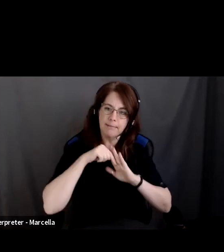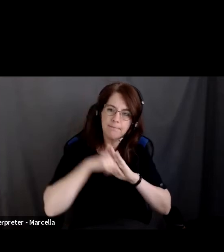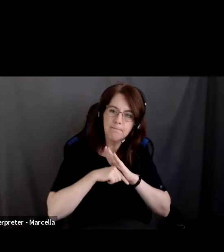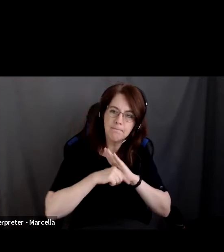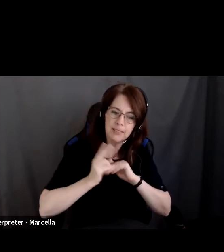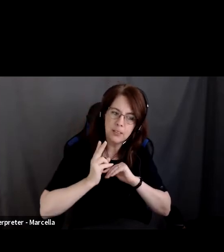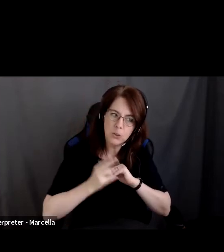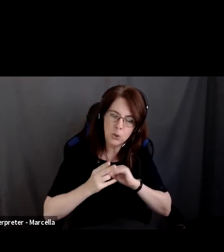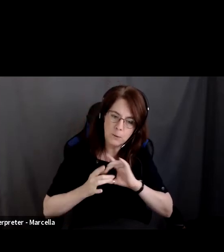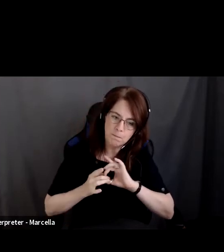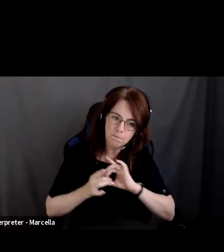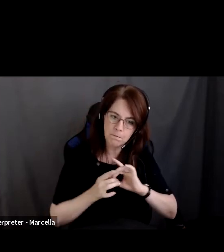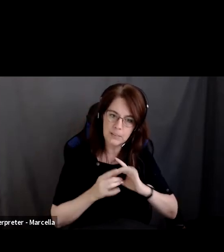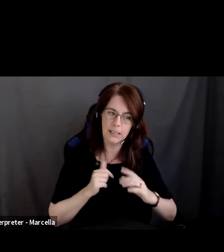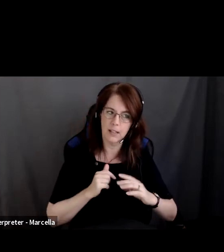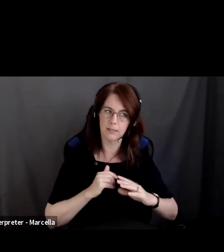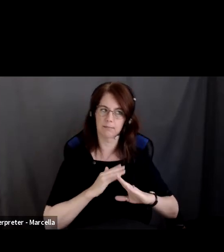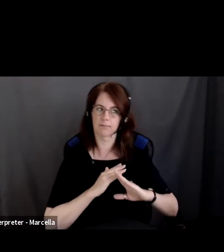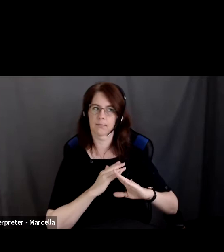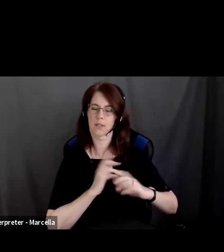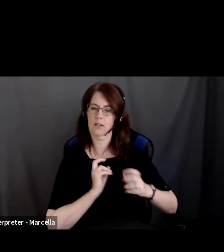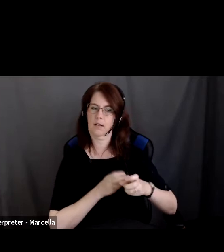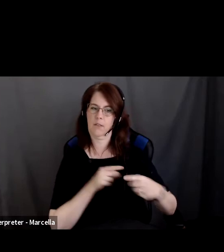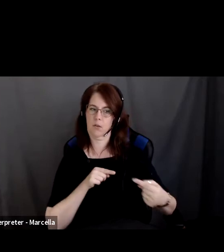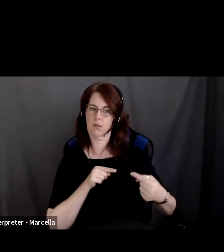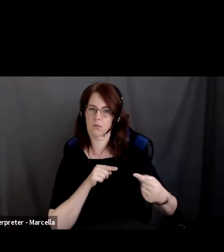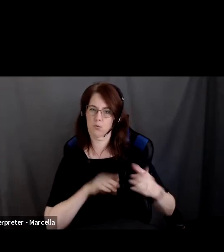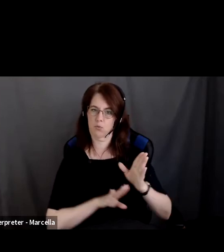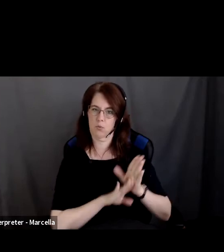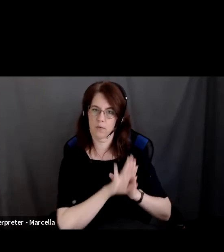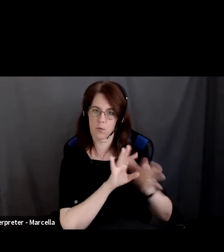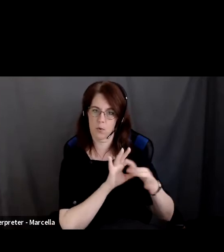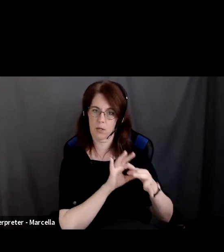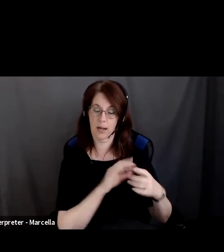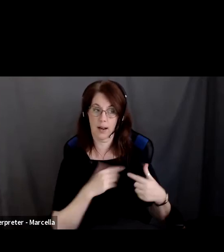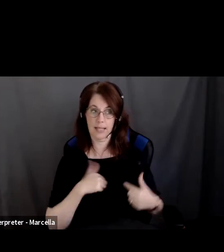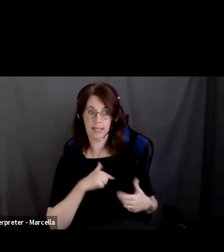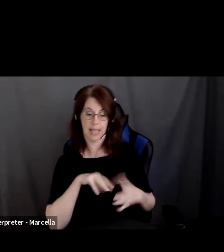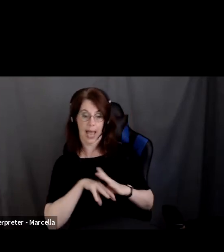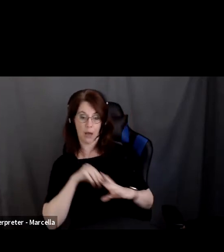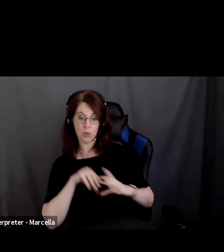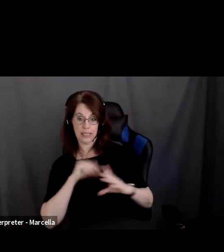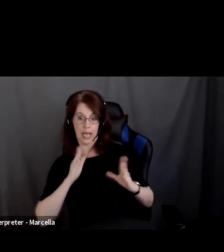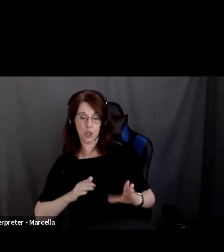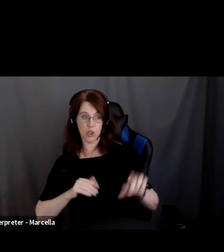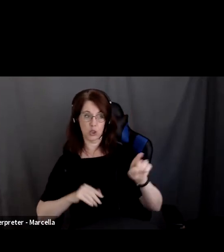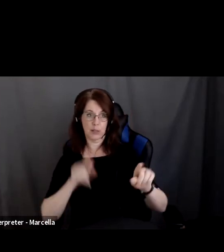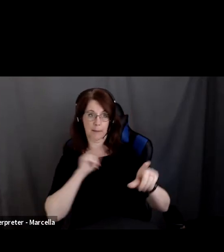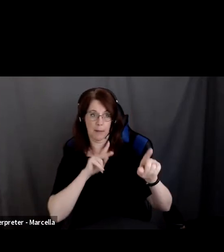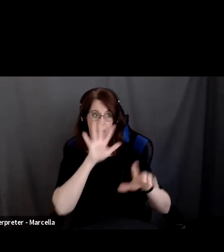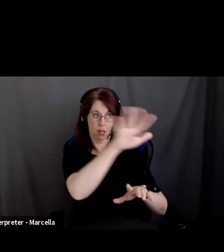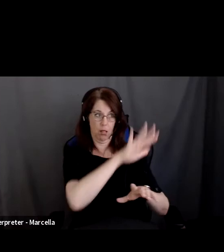to build relationships. And as outsiders, many people in rural places are not trusting